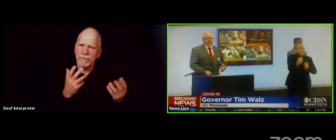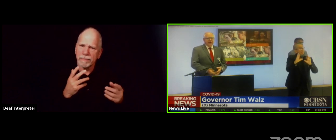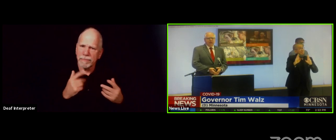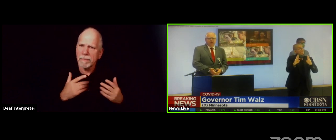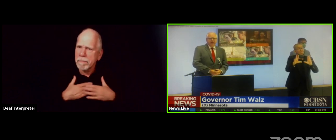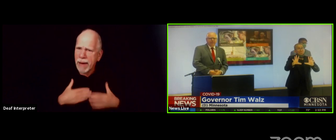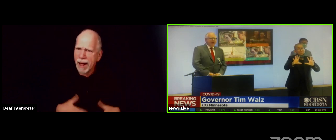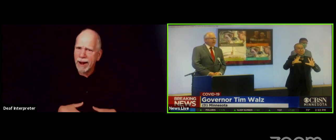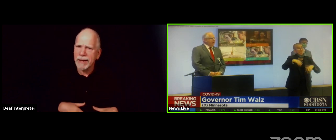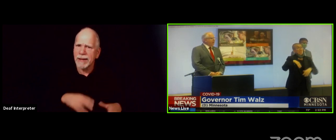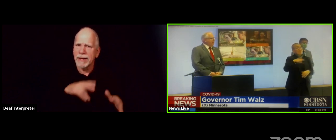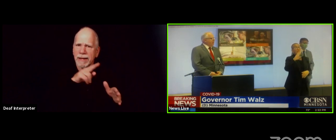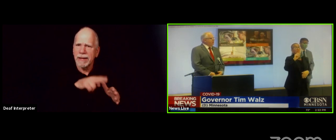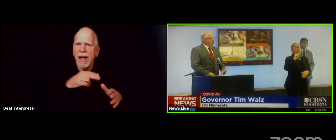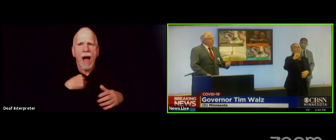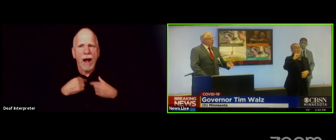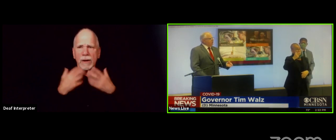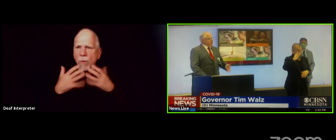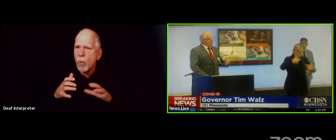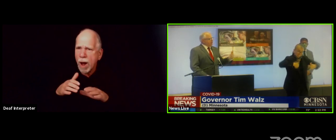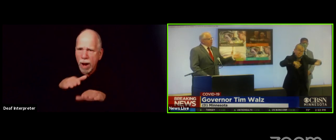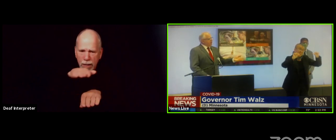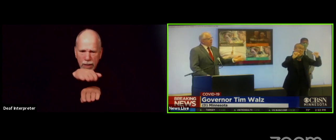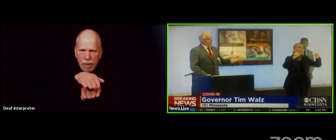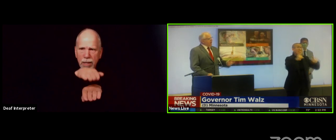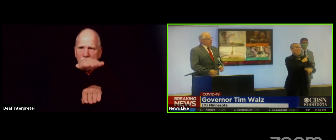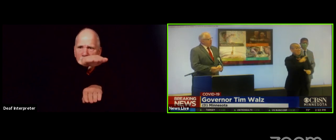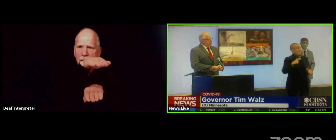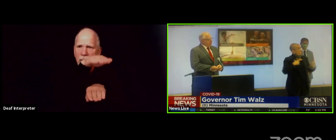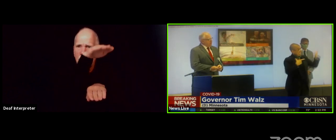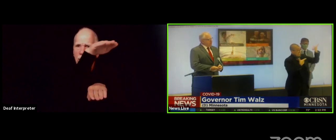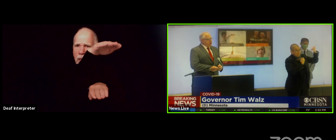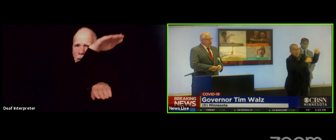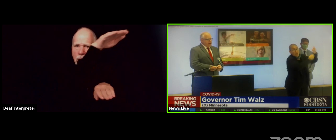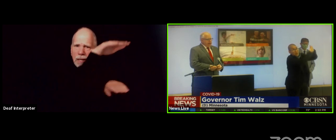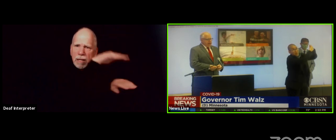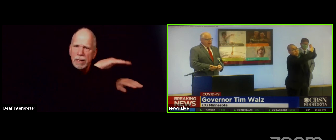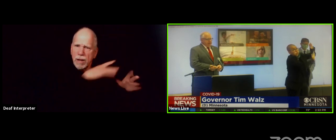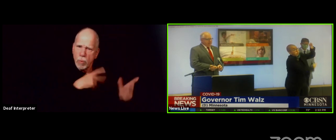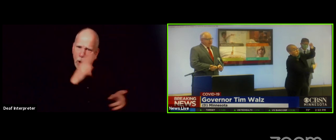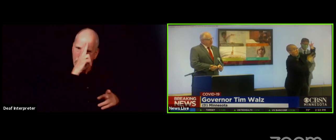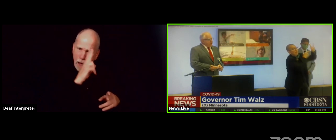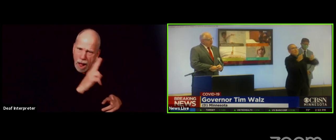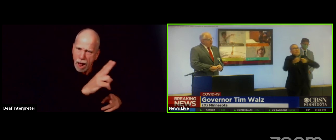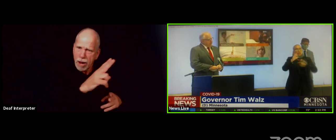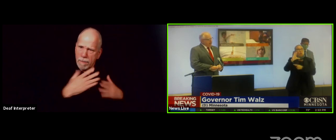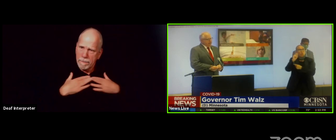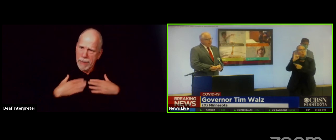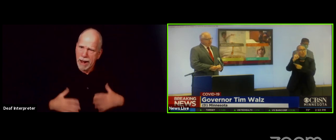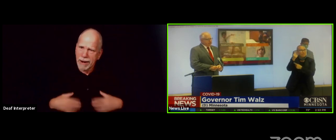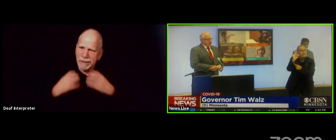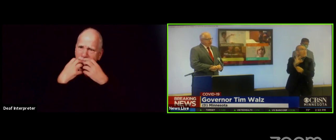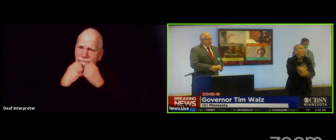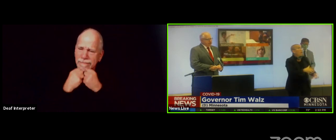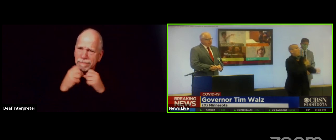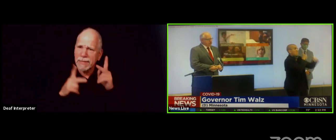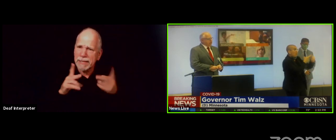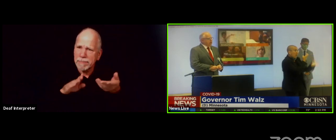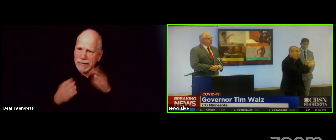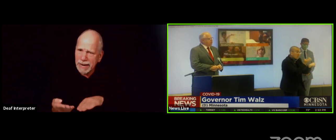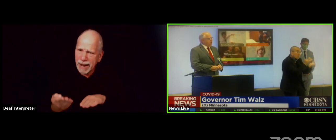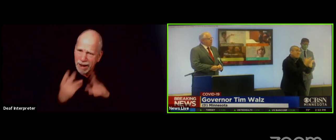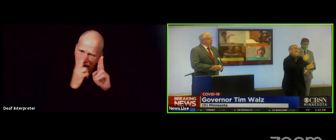that will impact how we deal with COVID and how we deal with our economic recovery. So we have not talked yet. I know that there's still